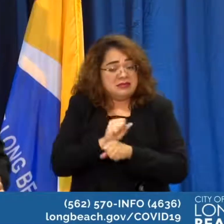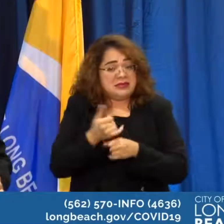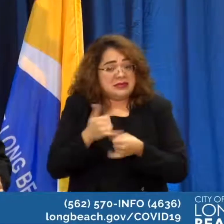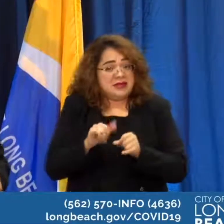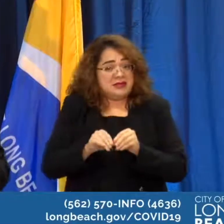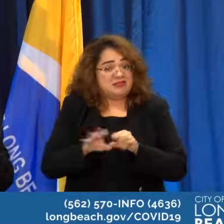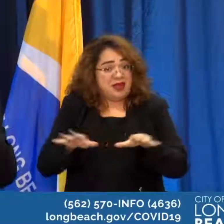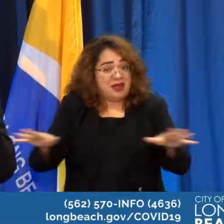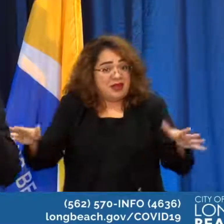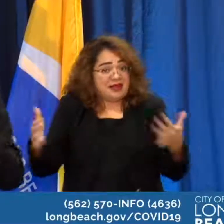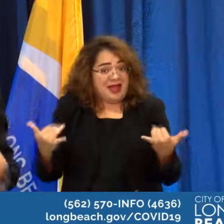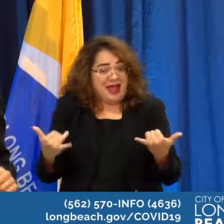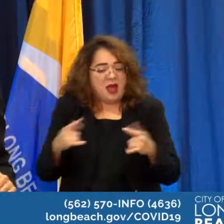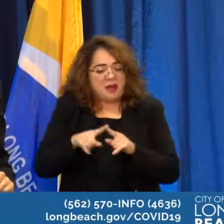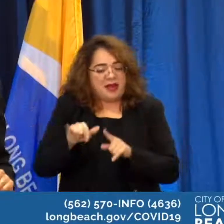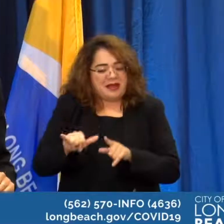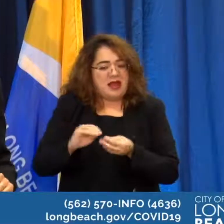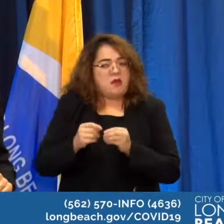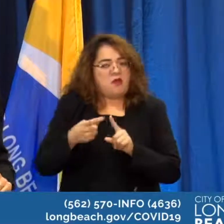Kelly, go ahead.